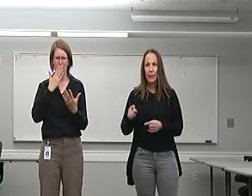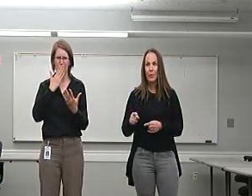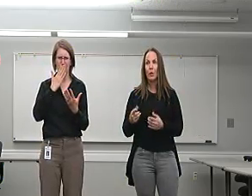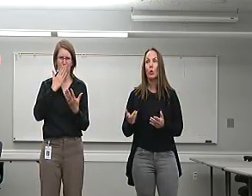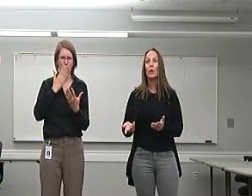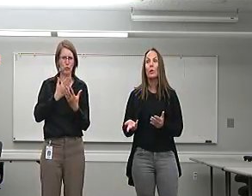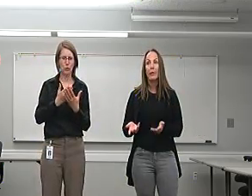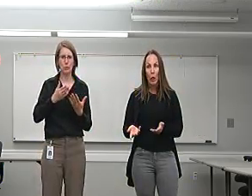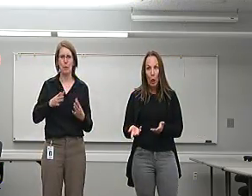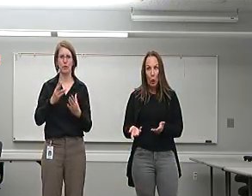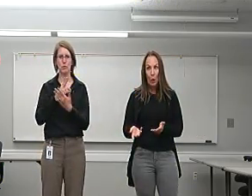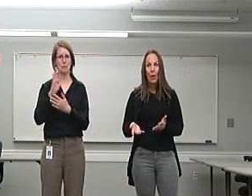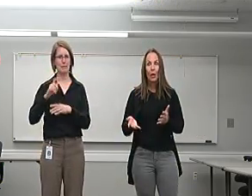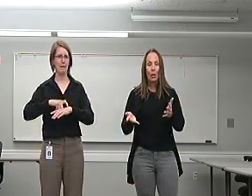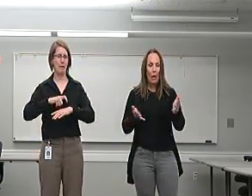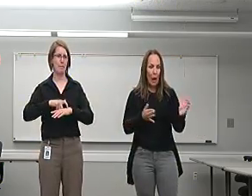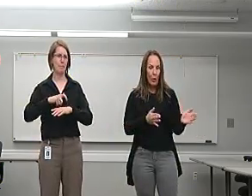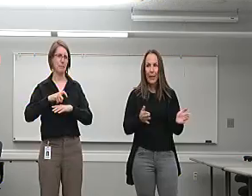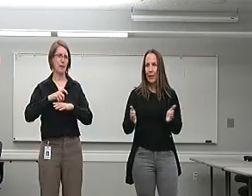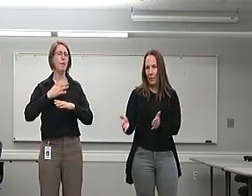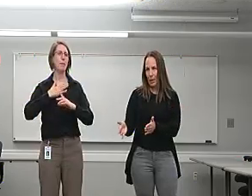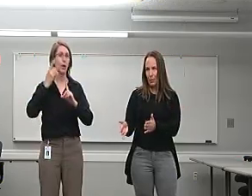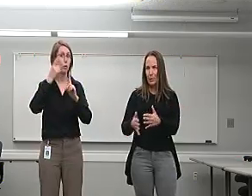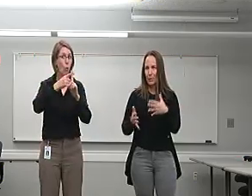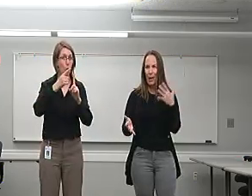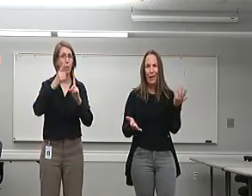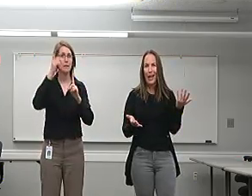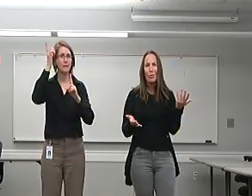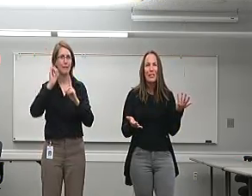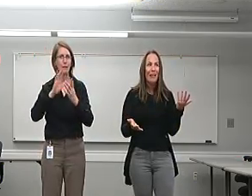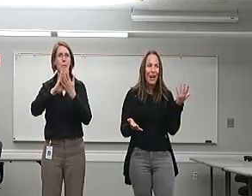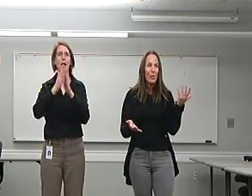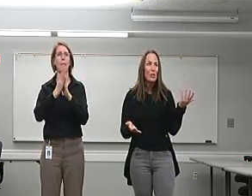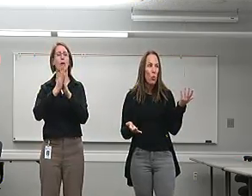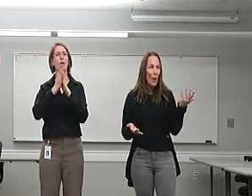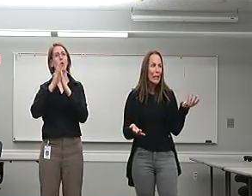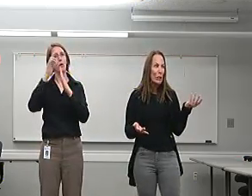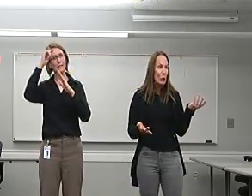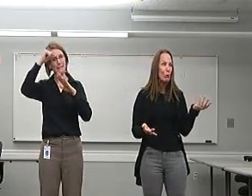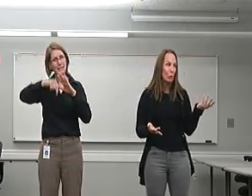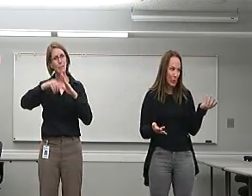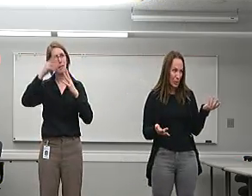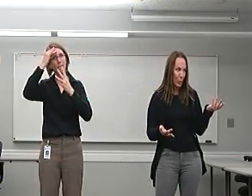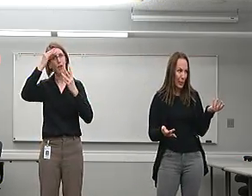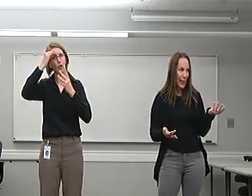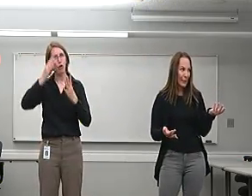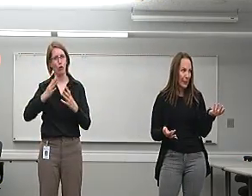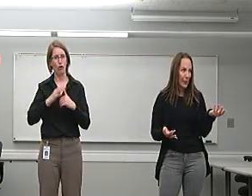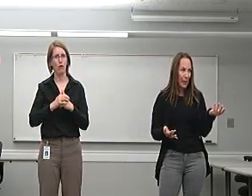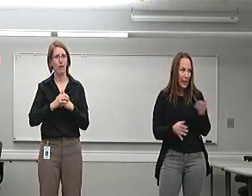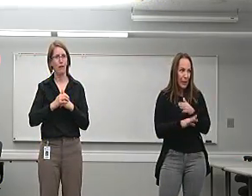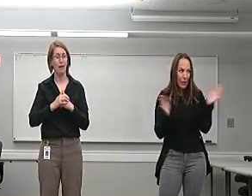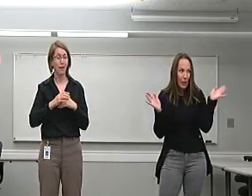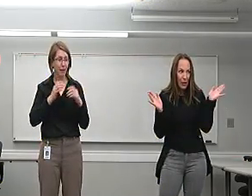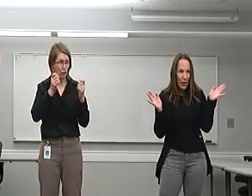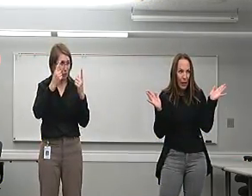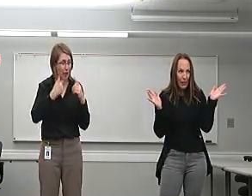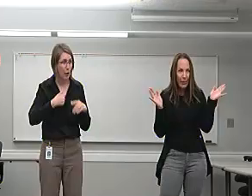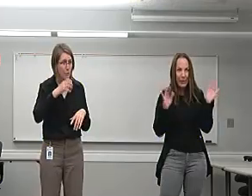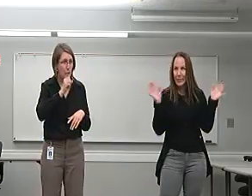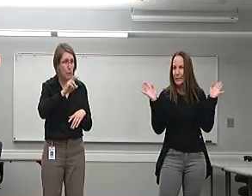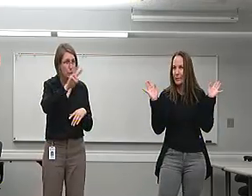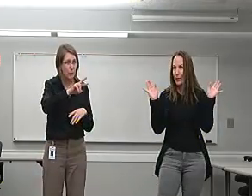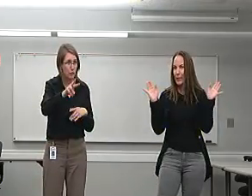thinker. How can I get there? Okay, so that, and I was 22 when I had Leah. This is, like I